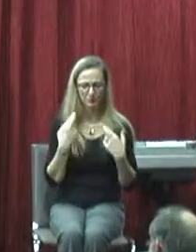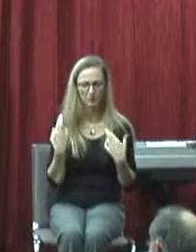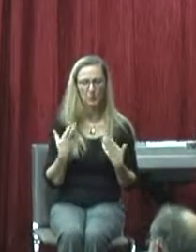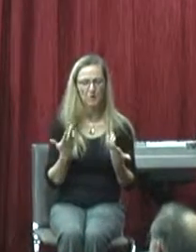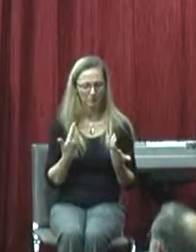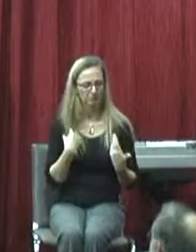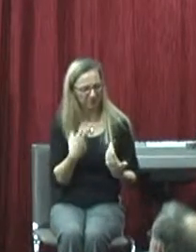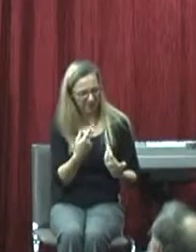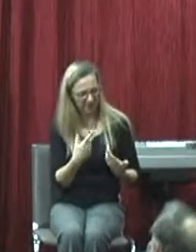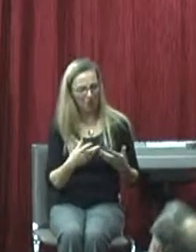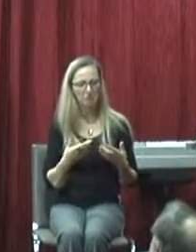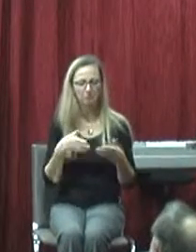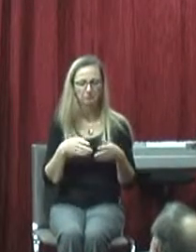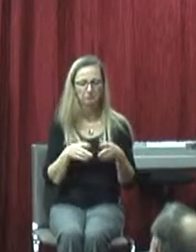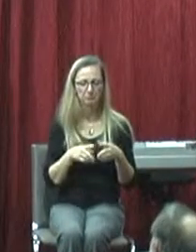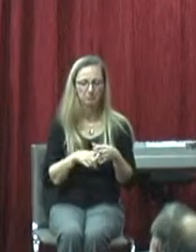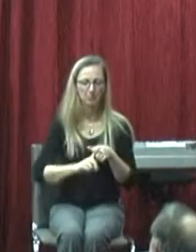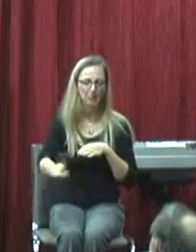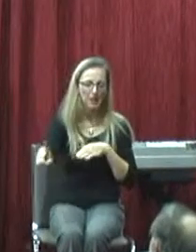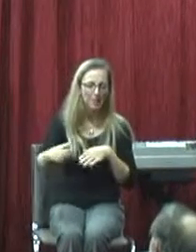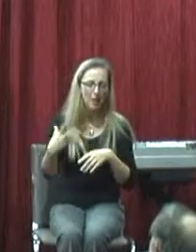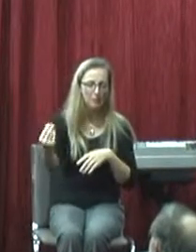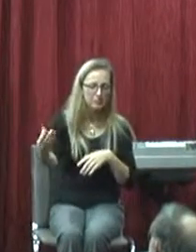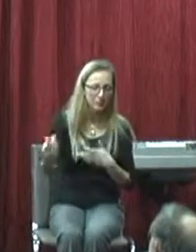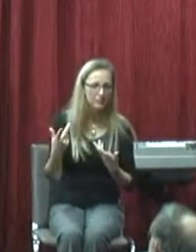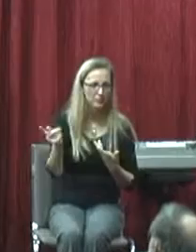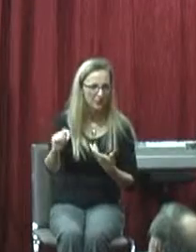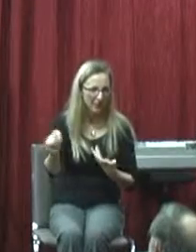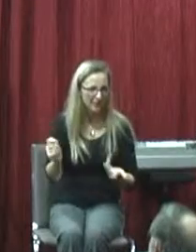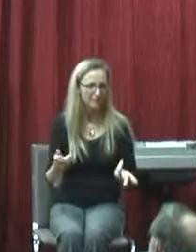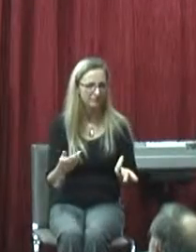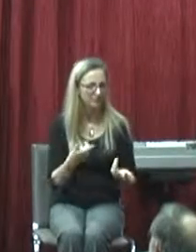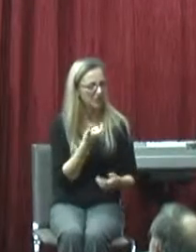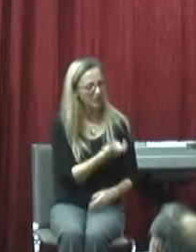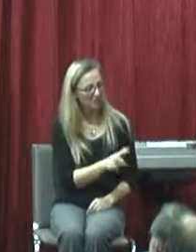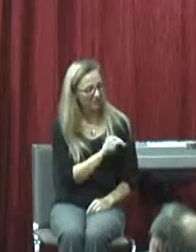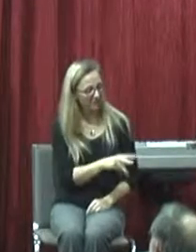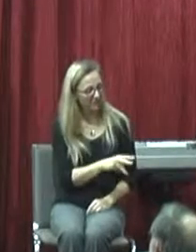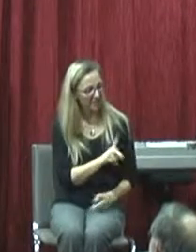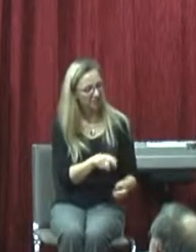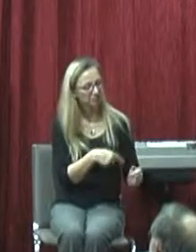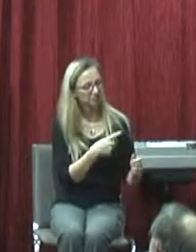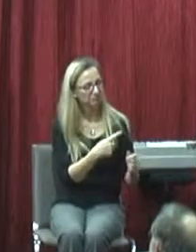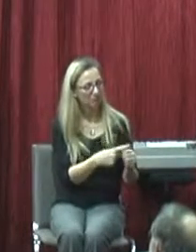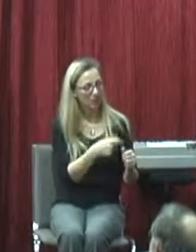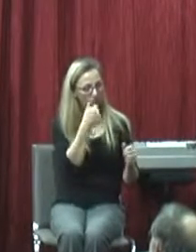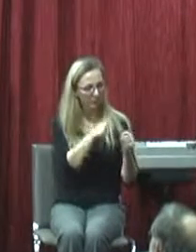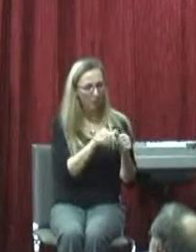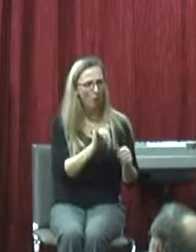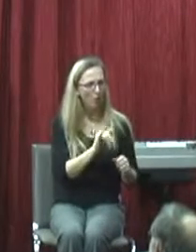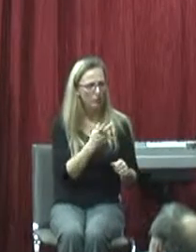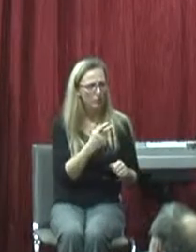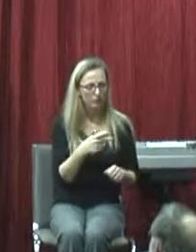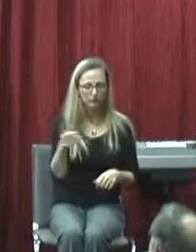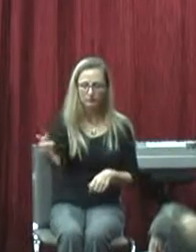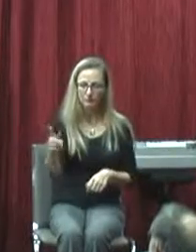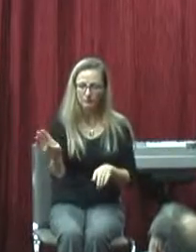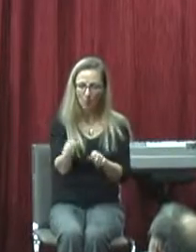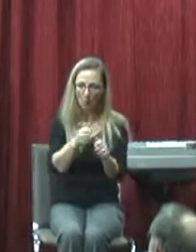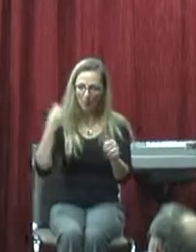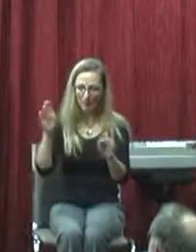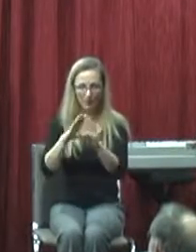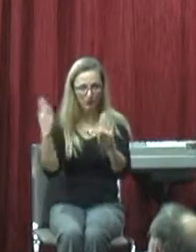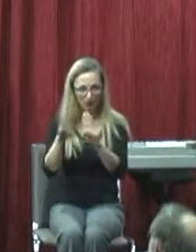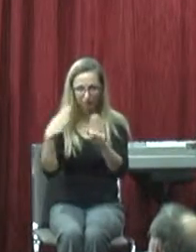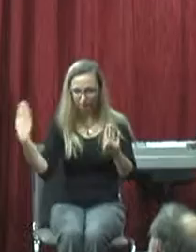relieve himself late one night. He watched some TV and then remembered to let the dog back in. And when he opened the door, he was shocked at what he